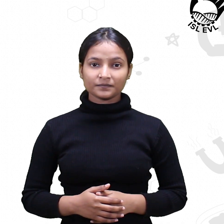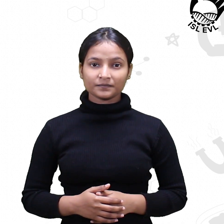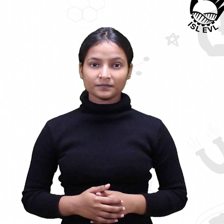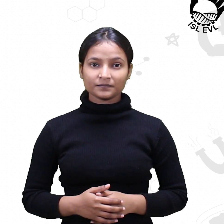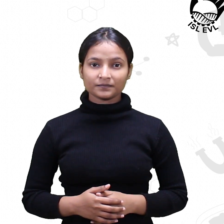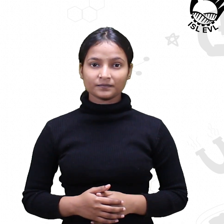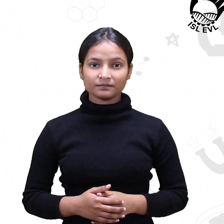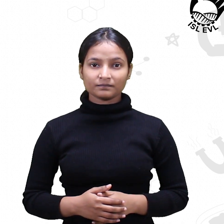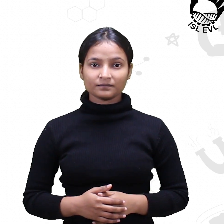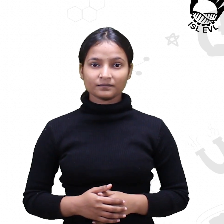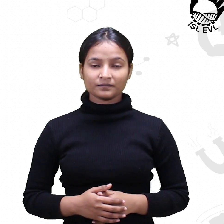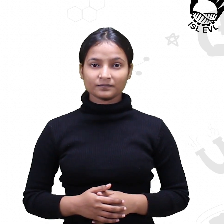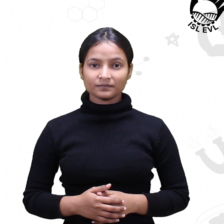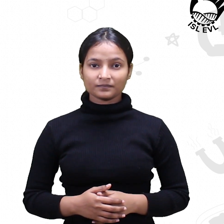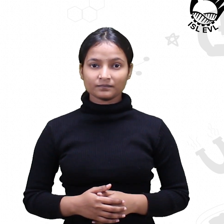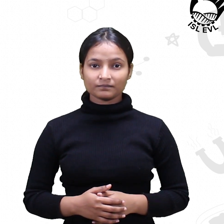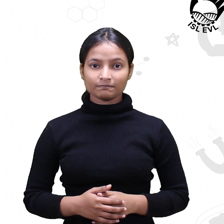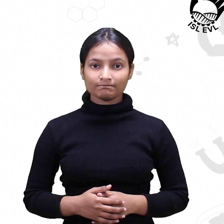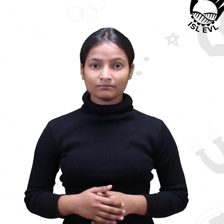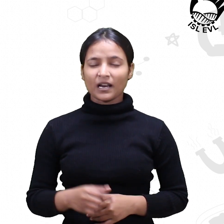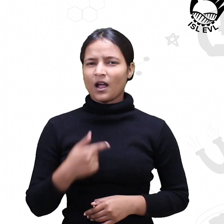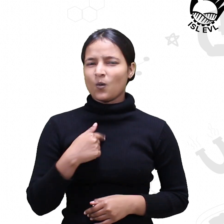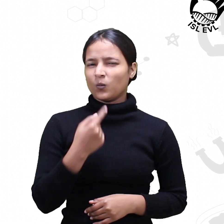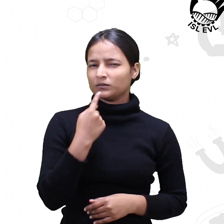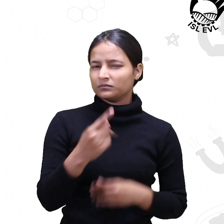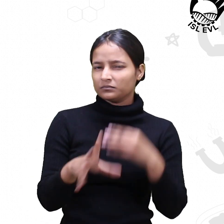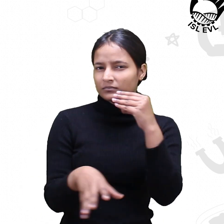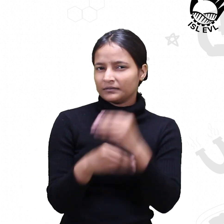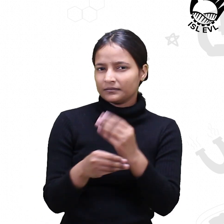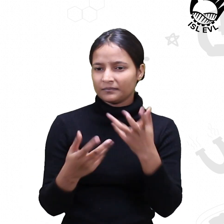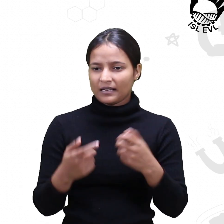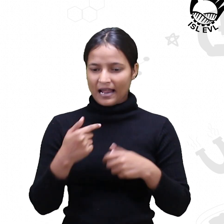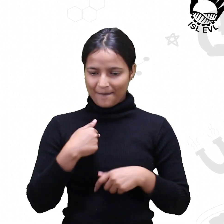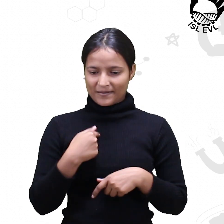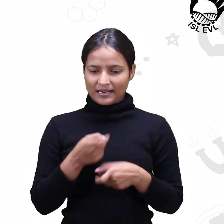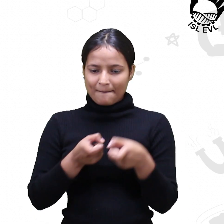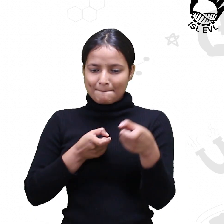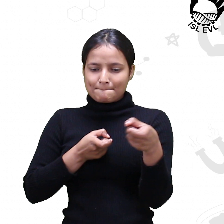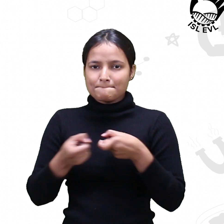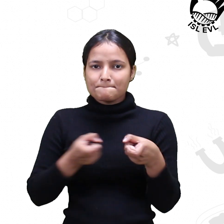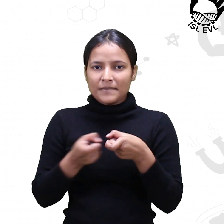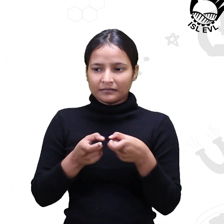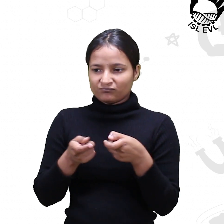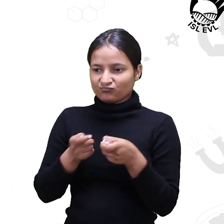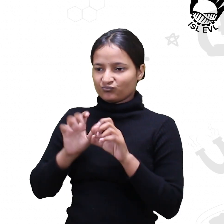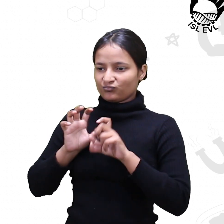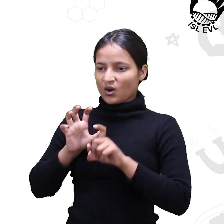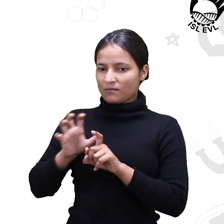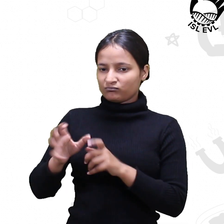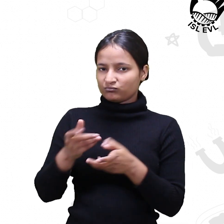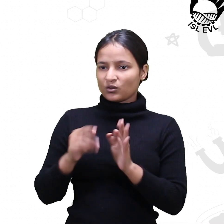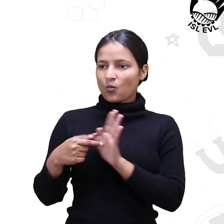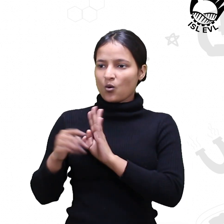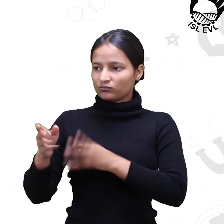whatever reason, I was roped in by my institute to promote all the